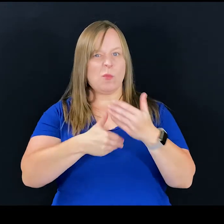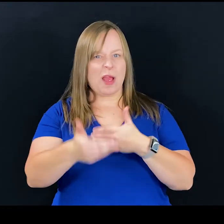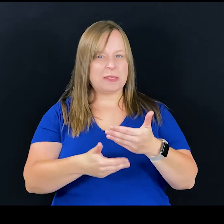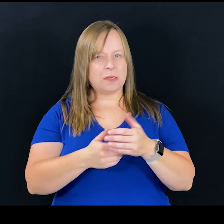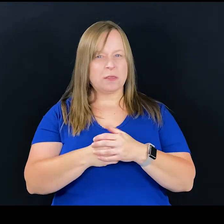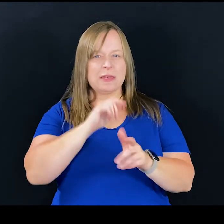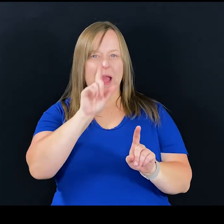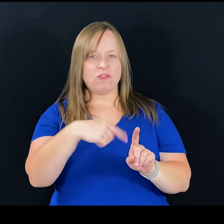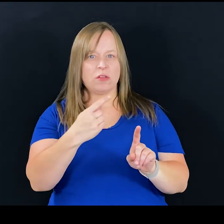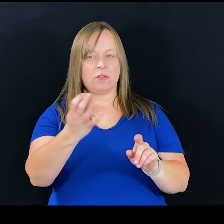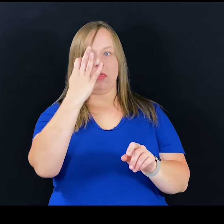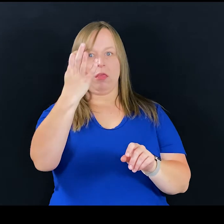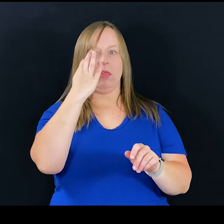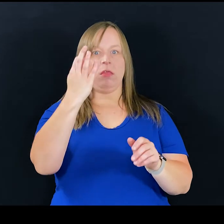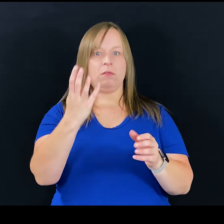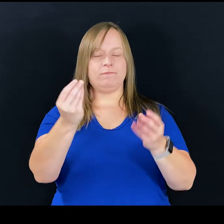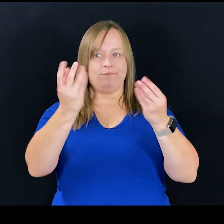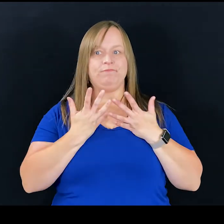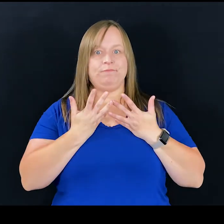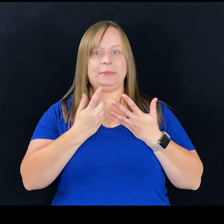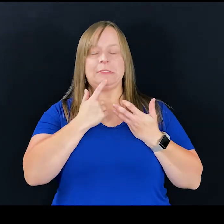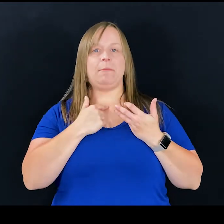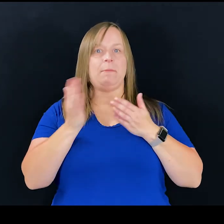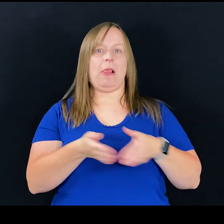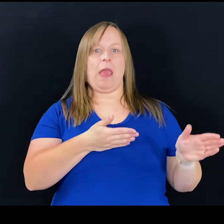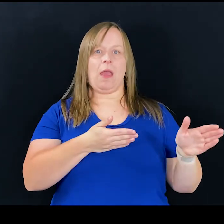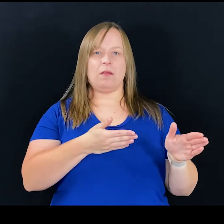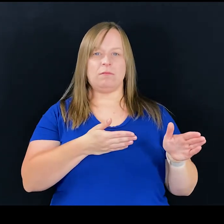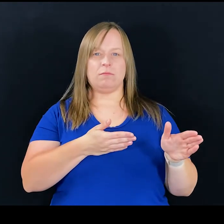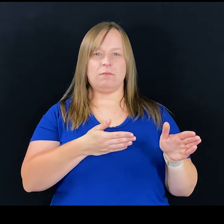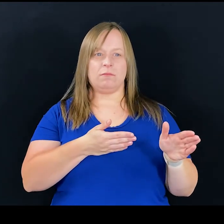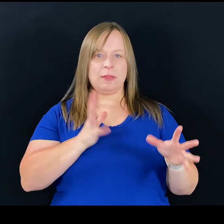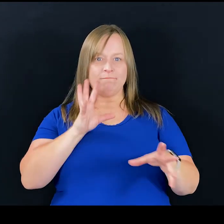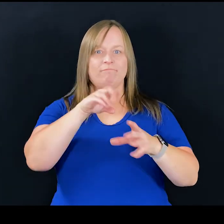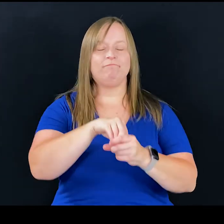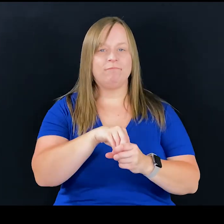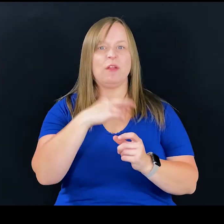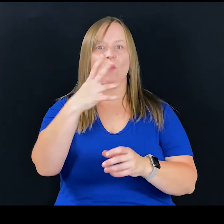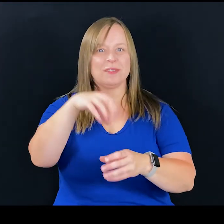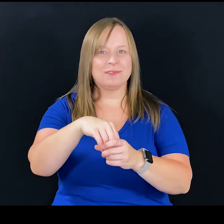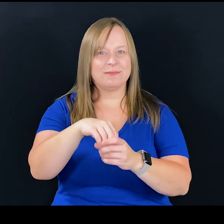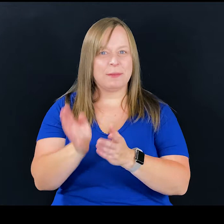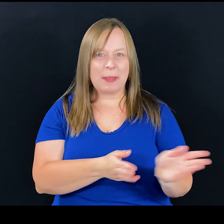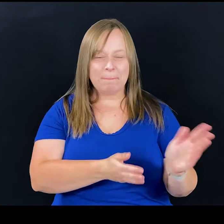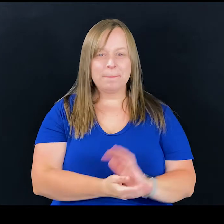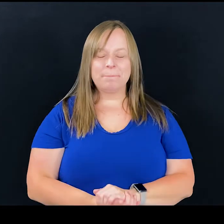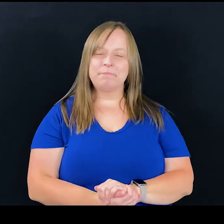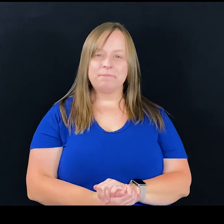of the process, not just having adults dictate a plan to them that they have to follow, but they have a